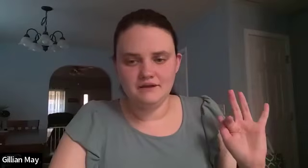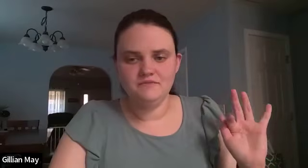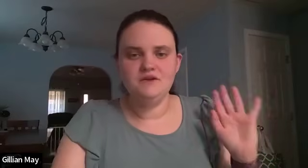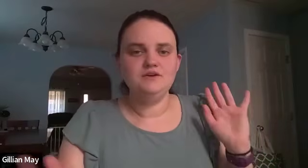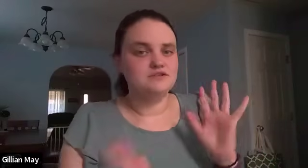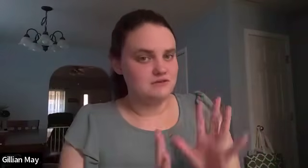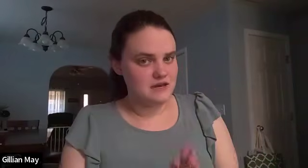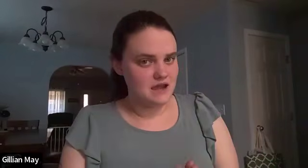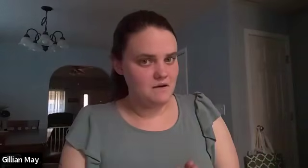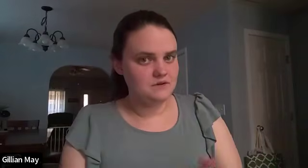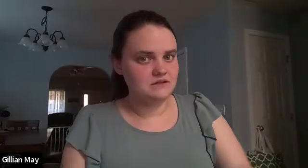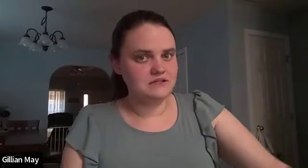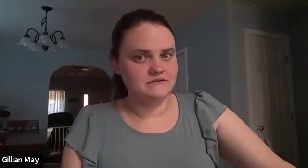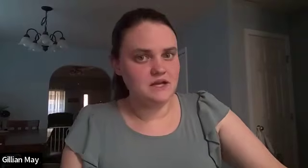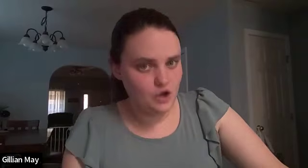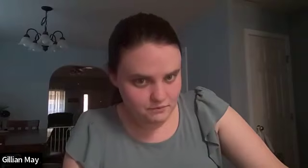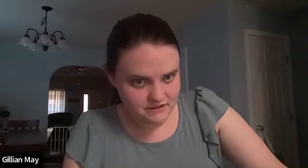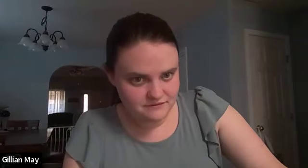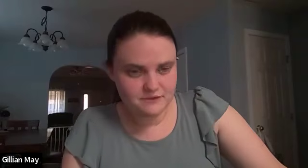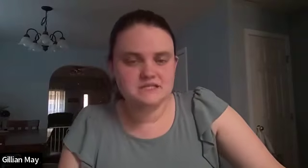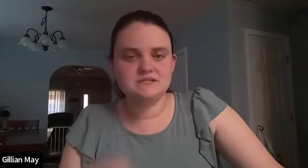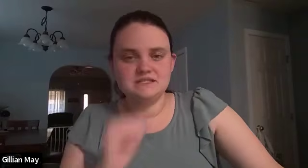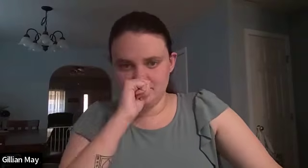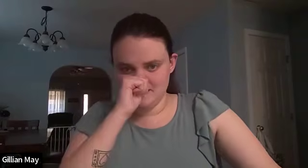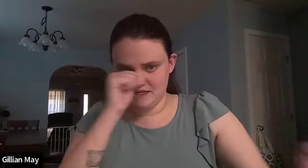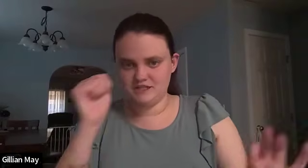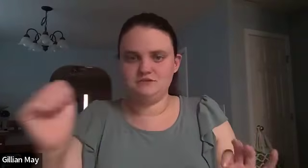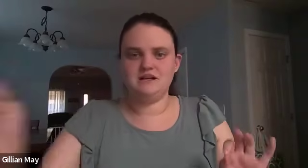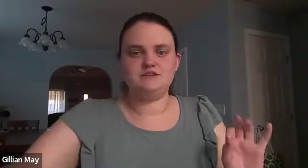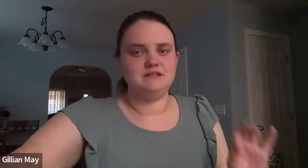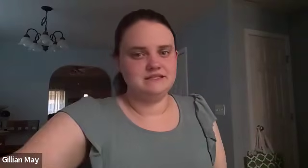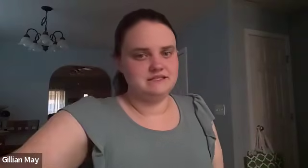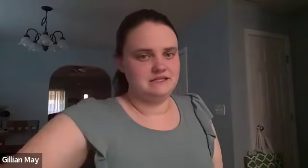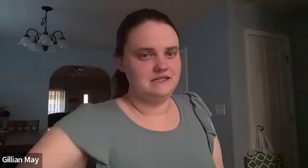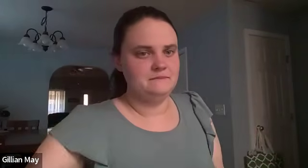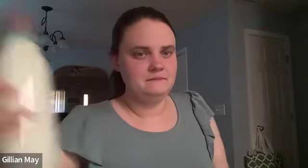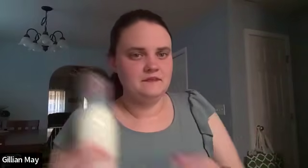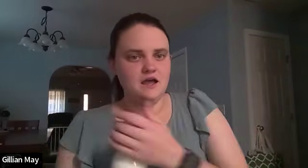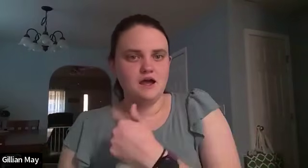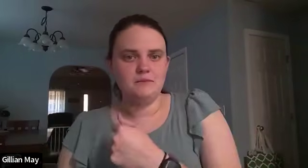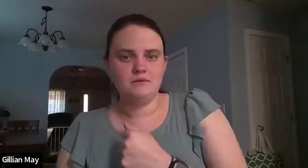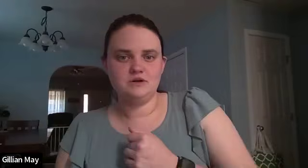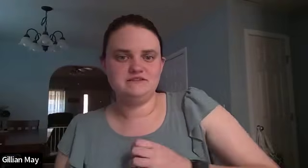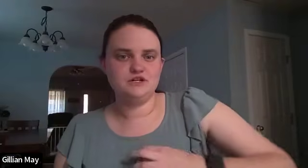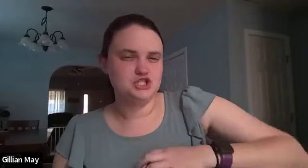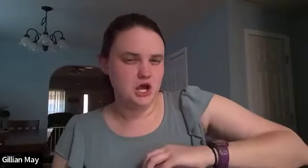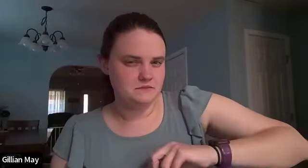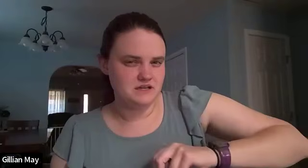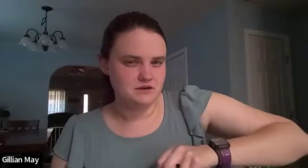right. So now I'm going to leave it open for any specific signs you guys would like to see, or different job